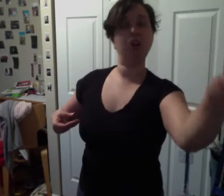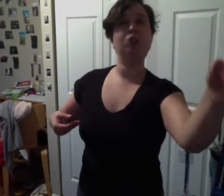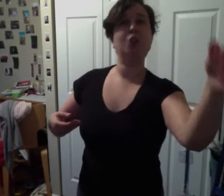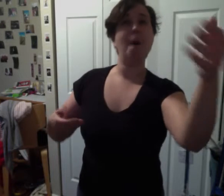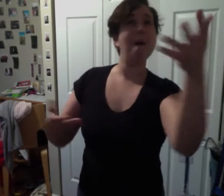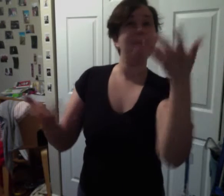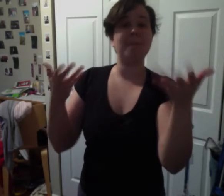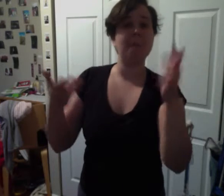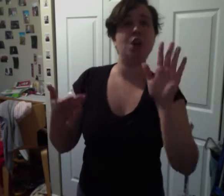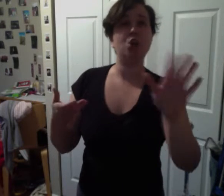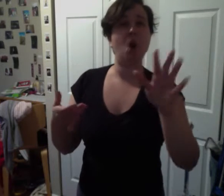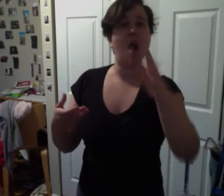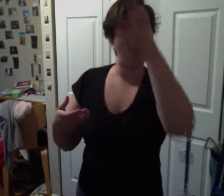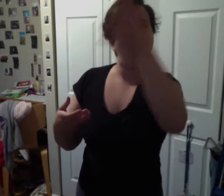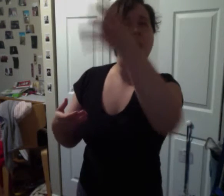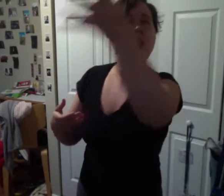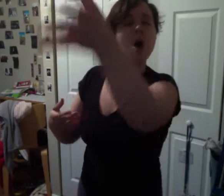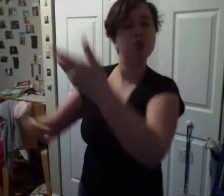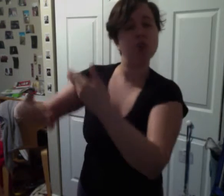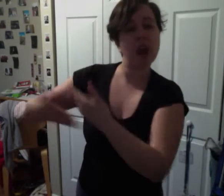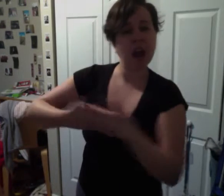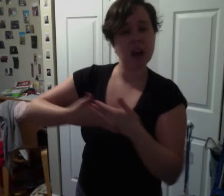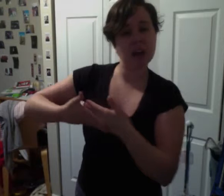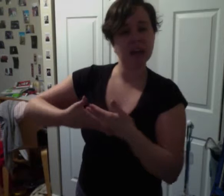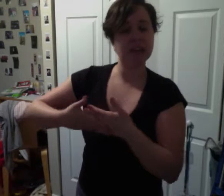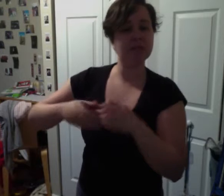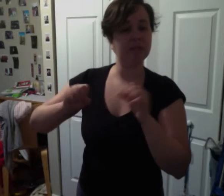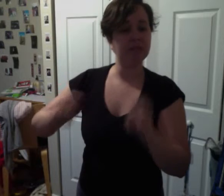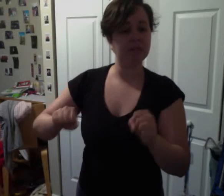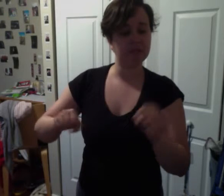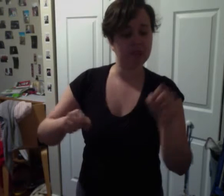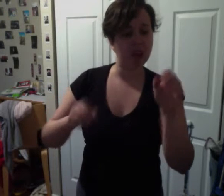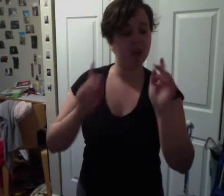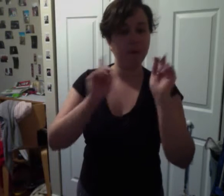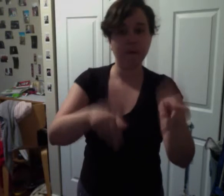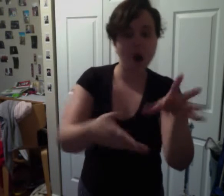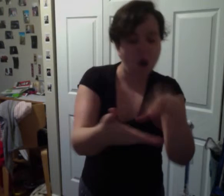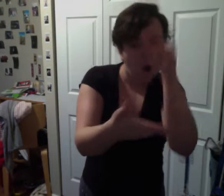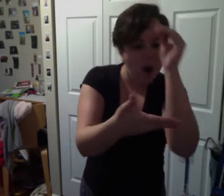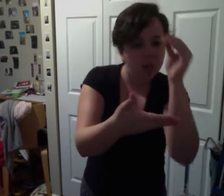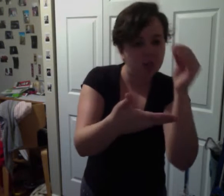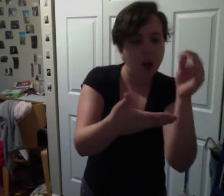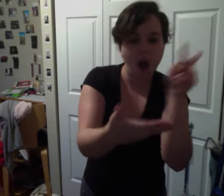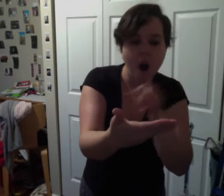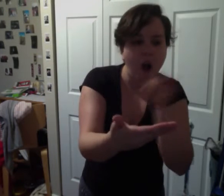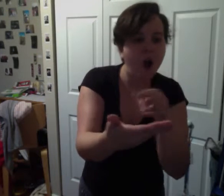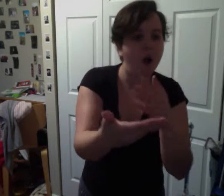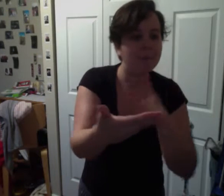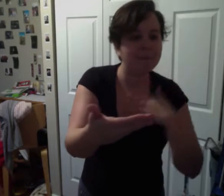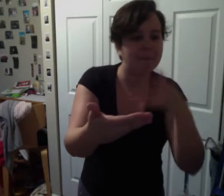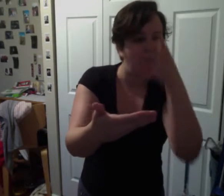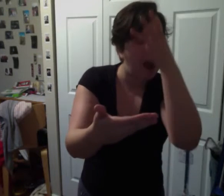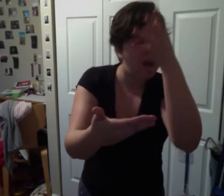So we open this booth in one of the busiest places in the world and invite people to have this incredibly intimate conversation with another human being. I